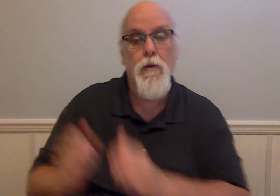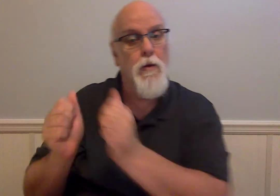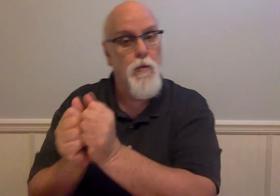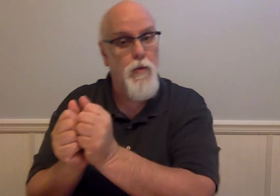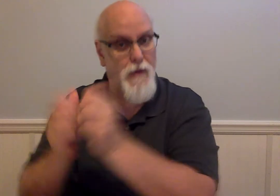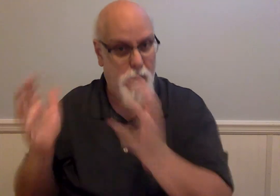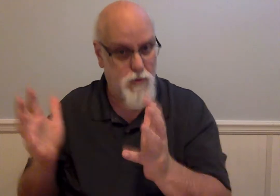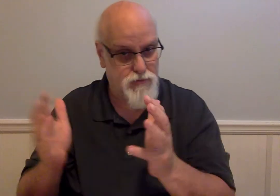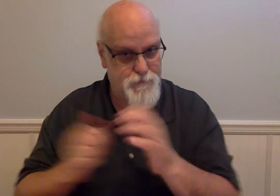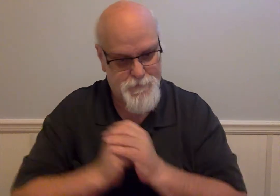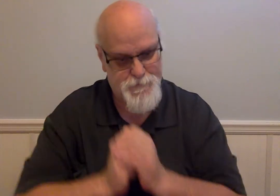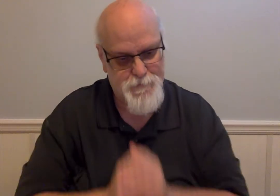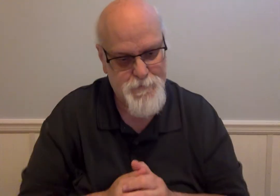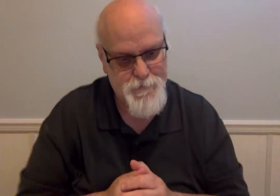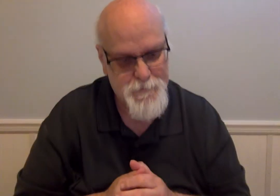Without. Opens.